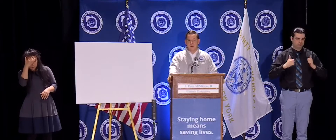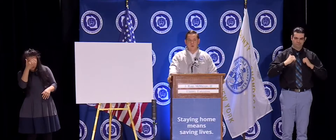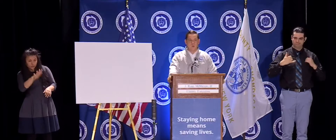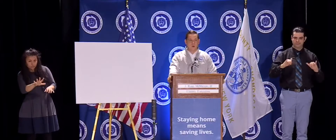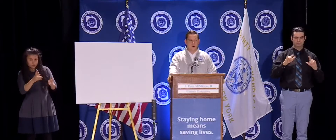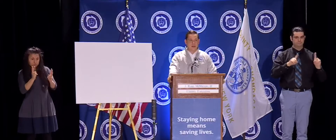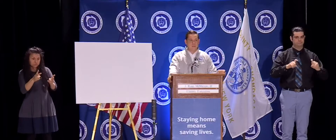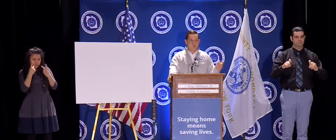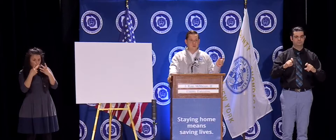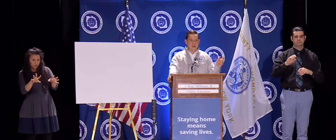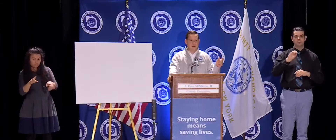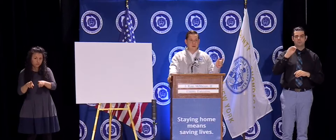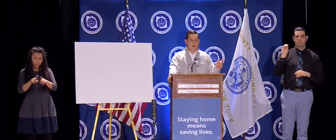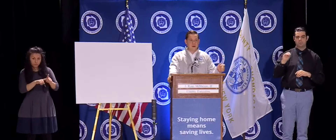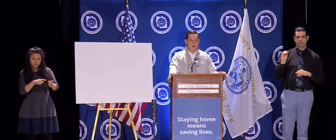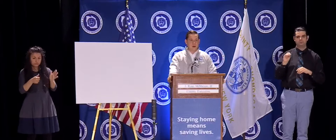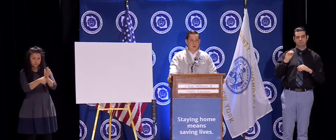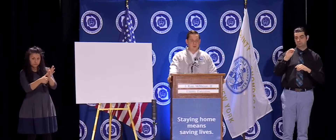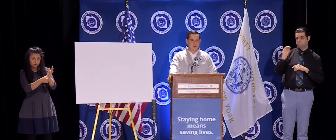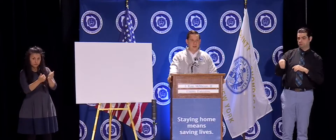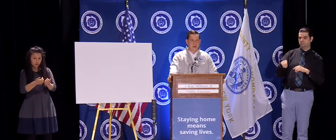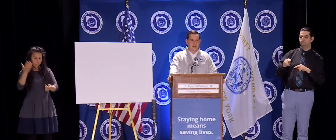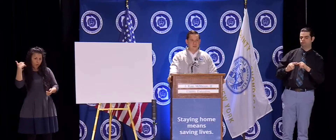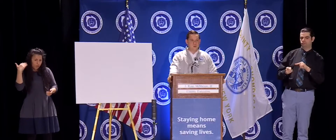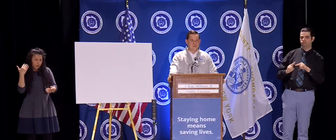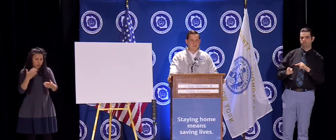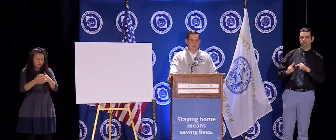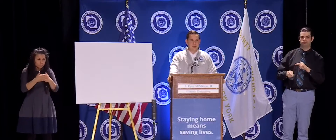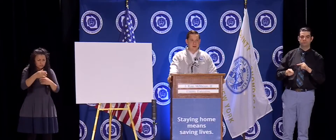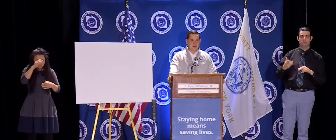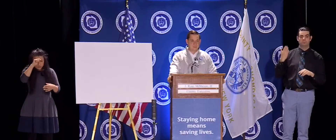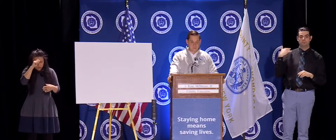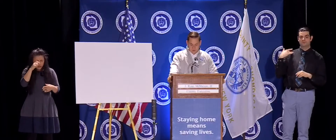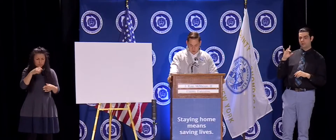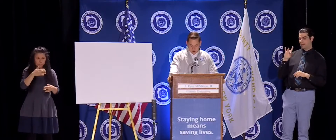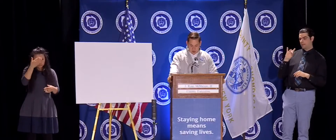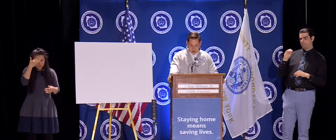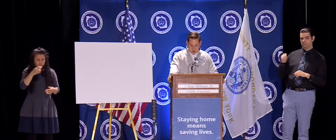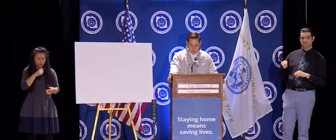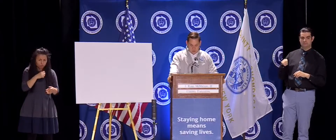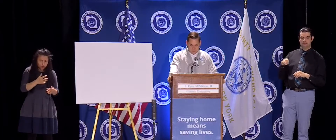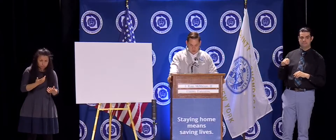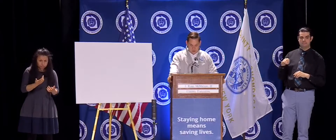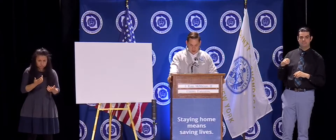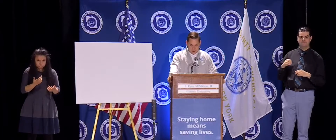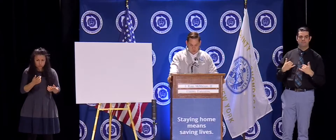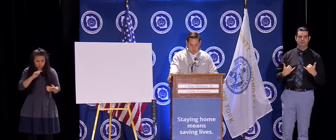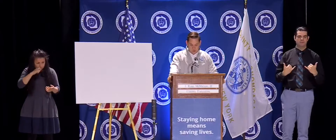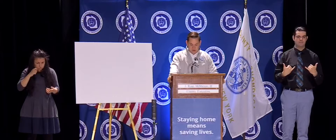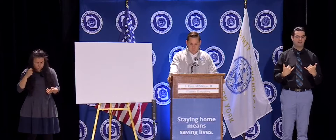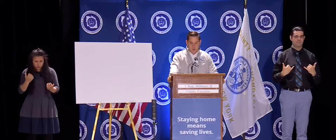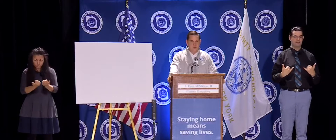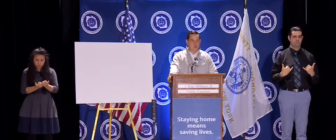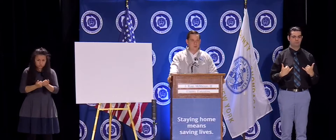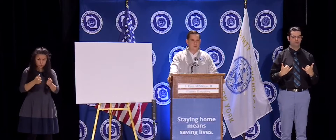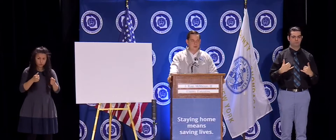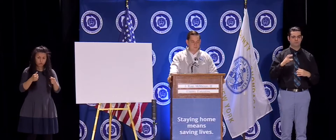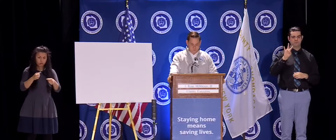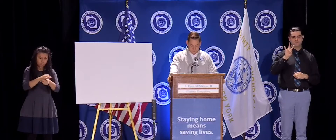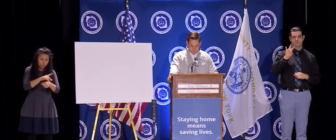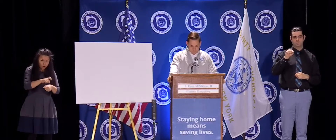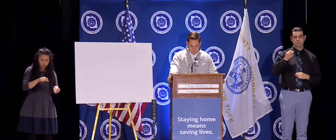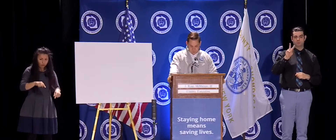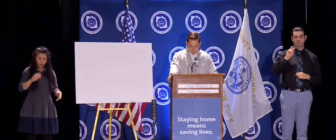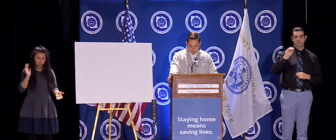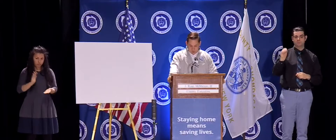drop. We were 8% when the guidelines were symptomatic. Now this is down to 7.2%.